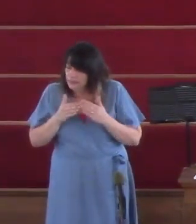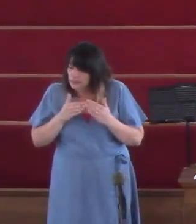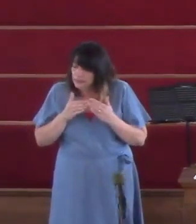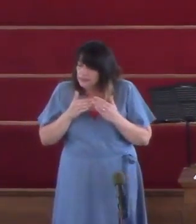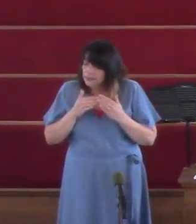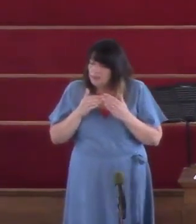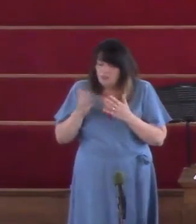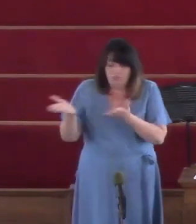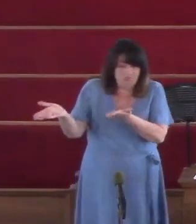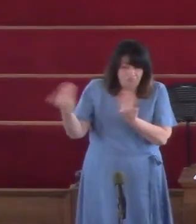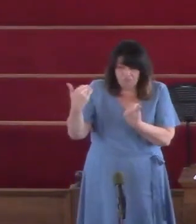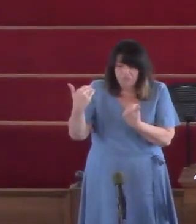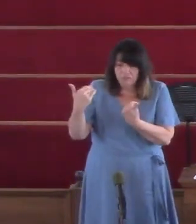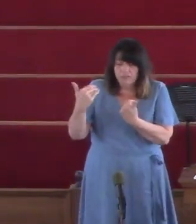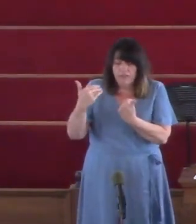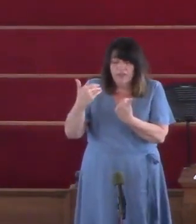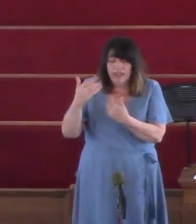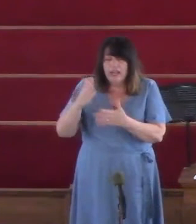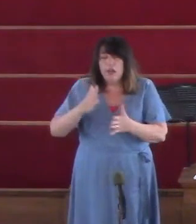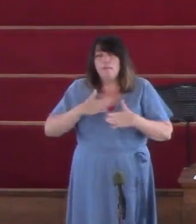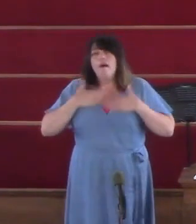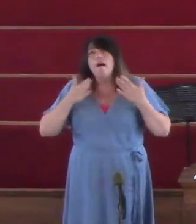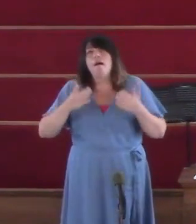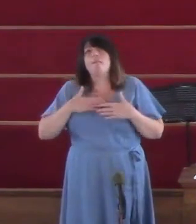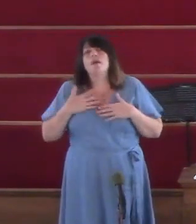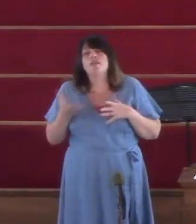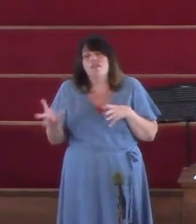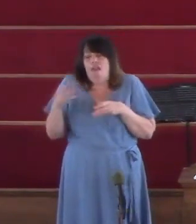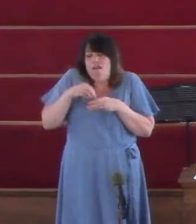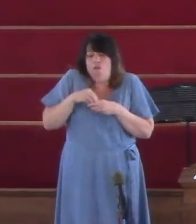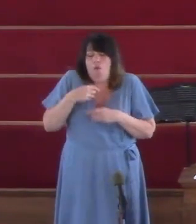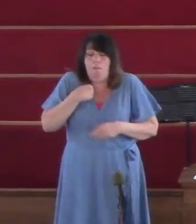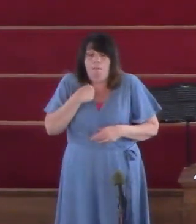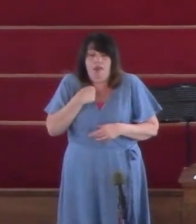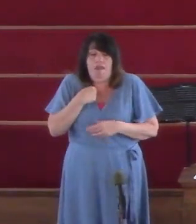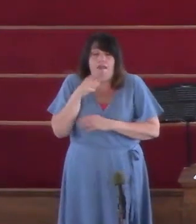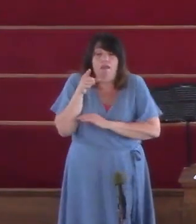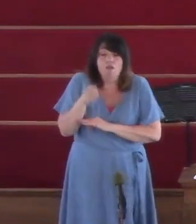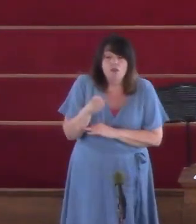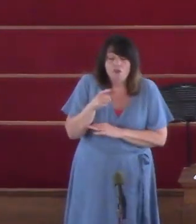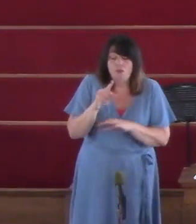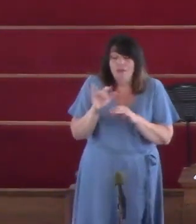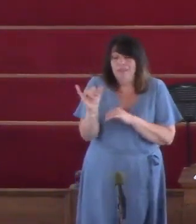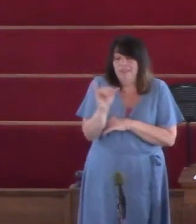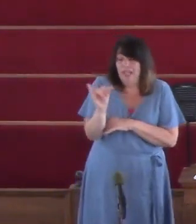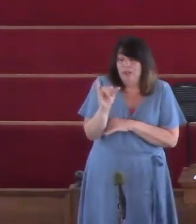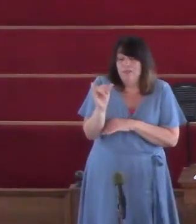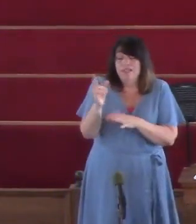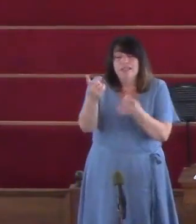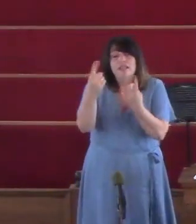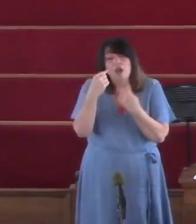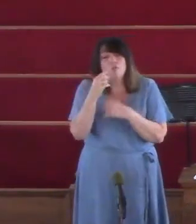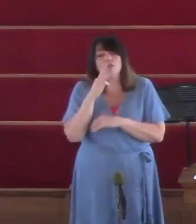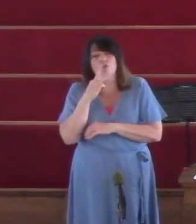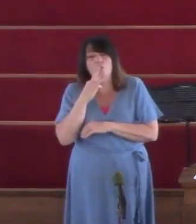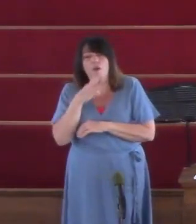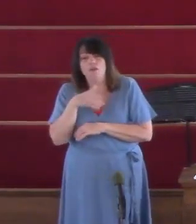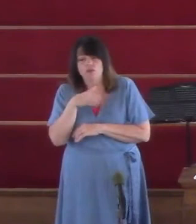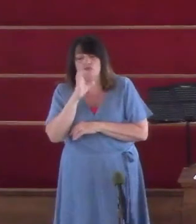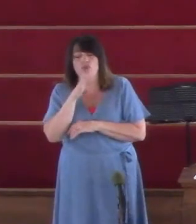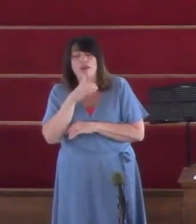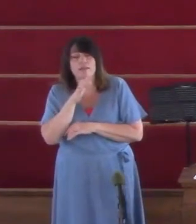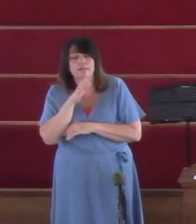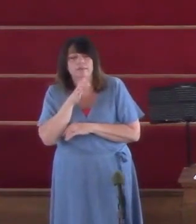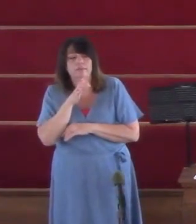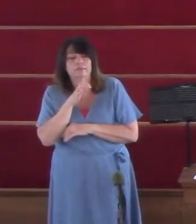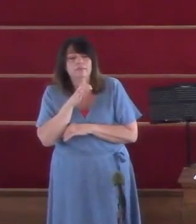I'm glad that included me. And it includes you too. He said, come to the water and drink. Brother, I'll